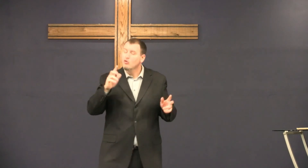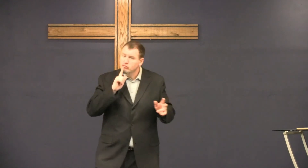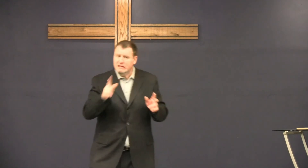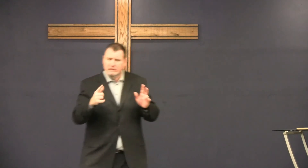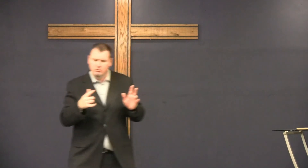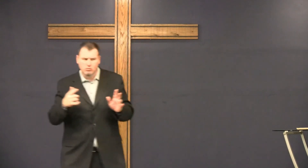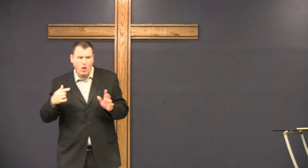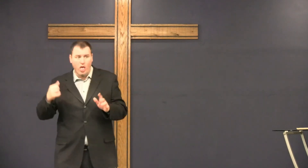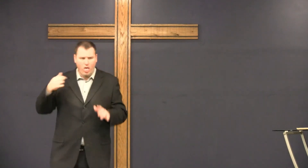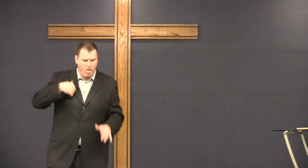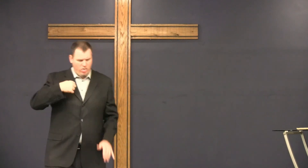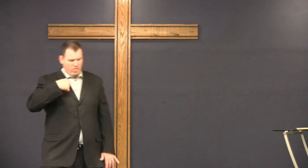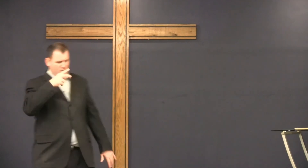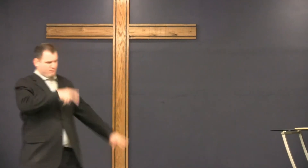to see this. And really,